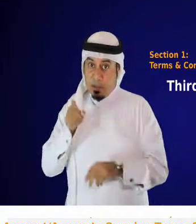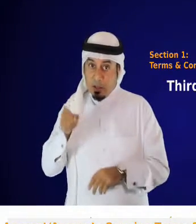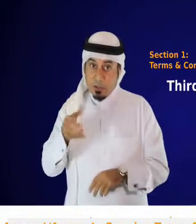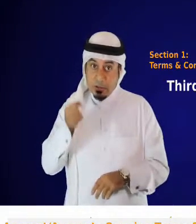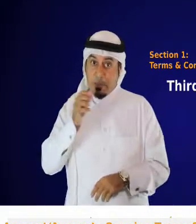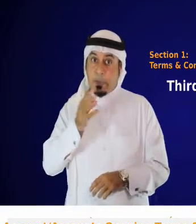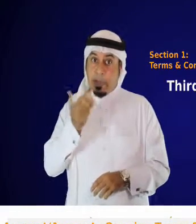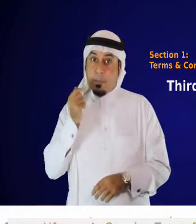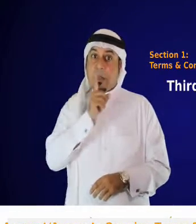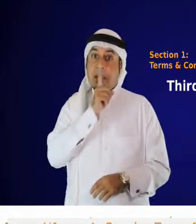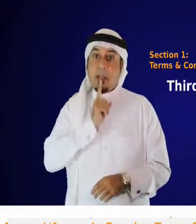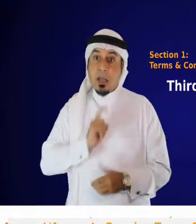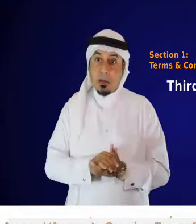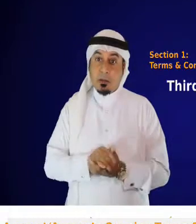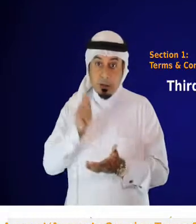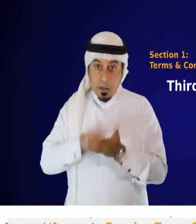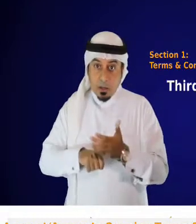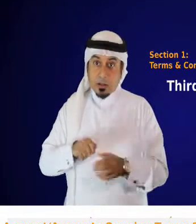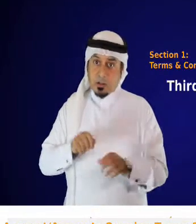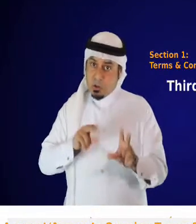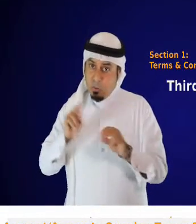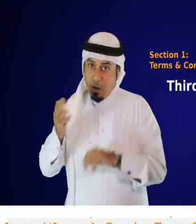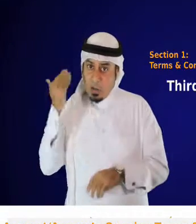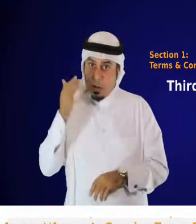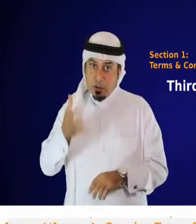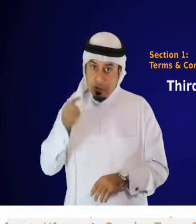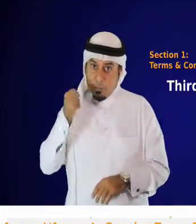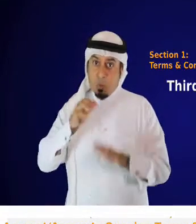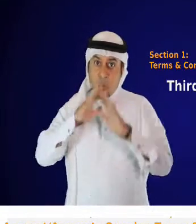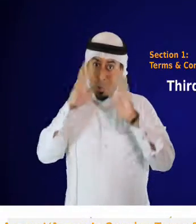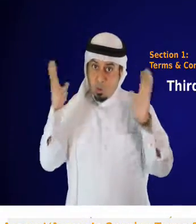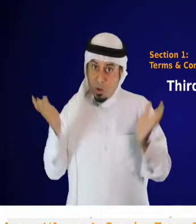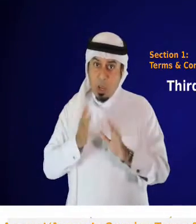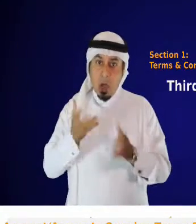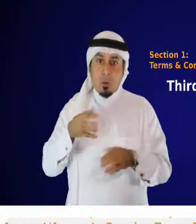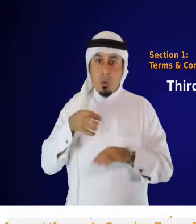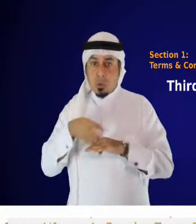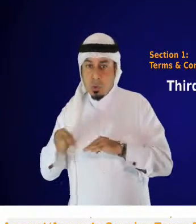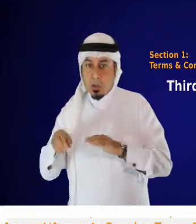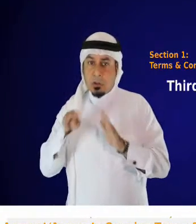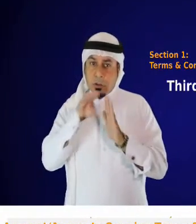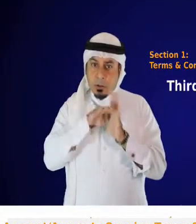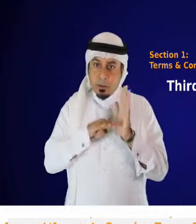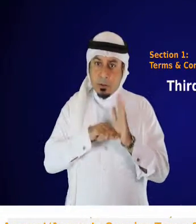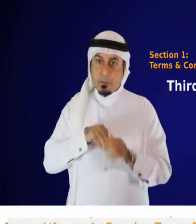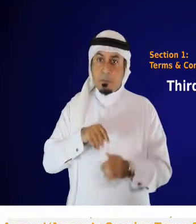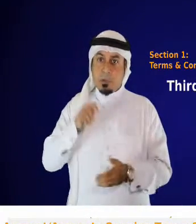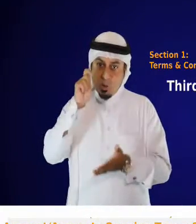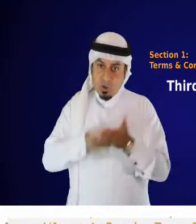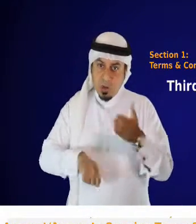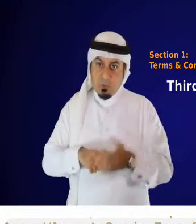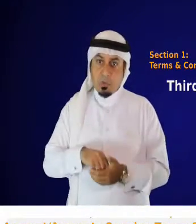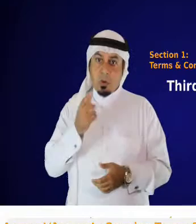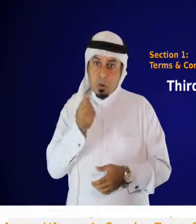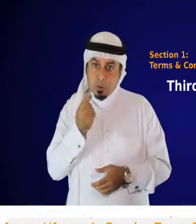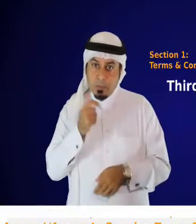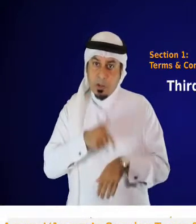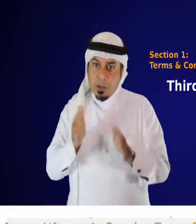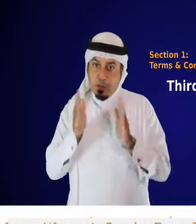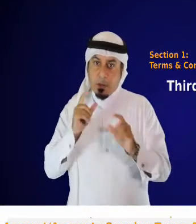fixed-term deposit before the date of maturity will be subject to a penalty and or any charges defined by the bank from